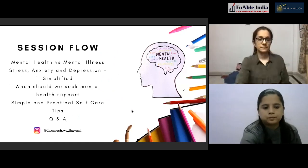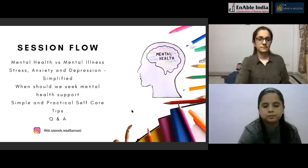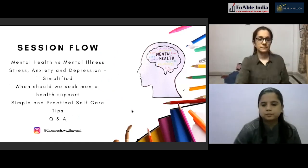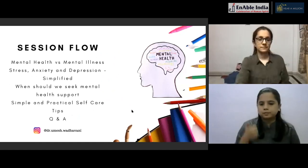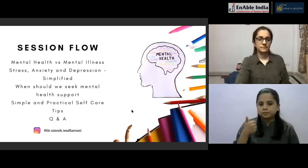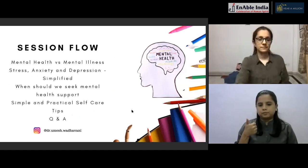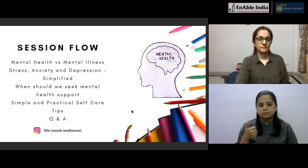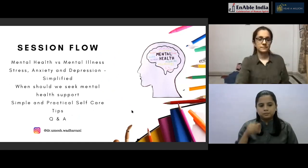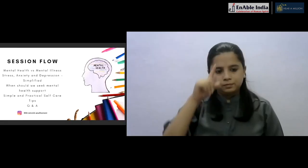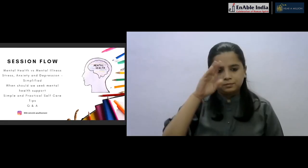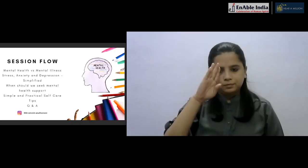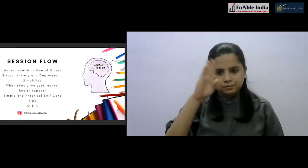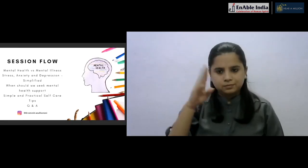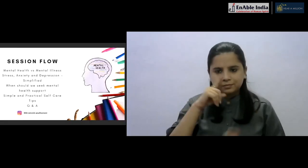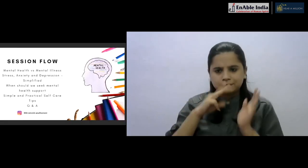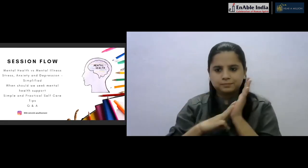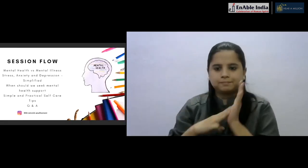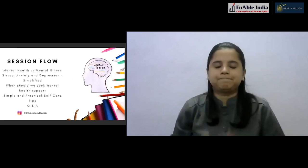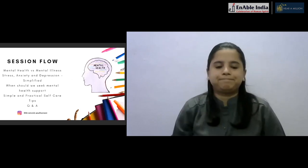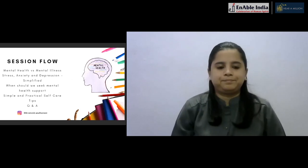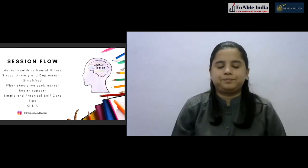Hi, Manisha.